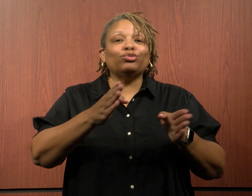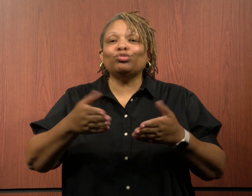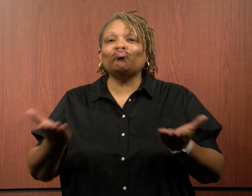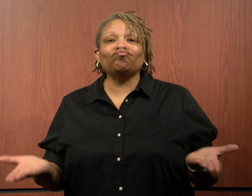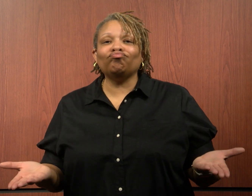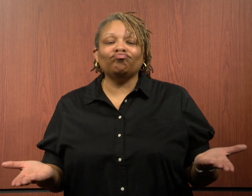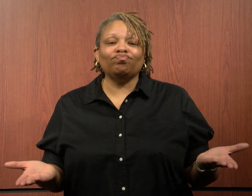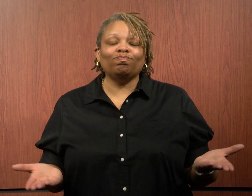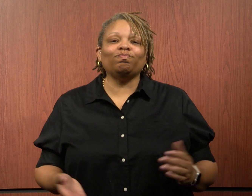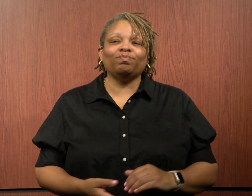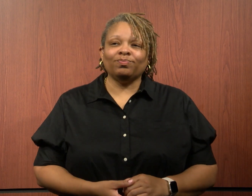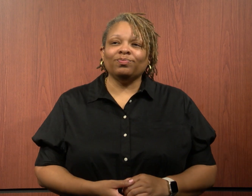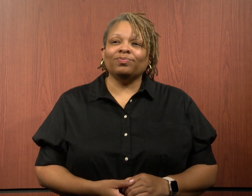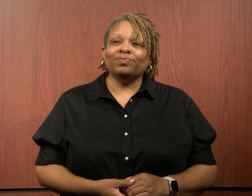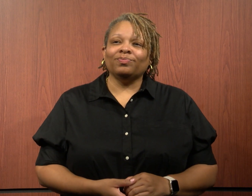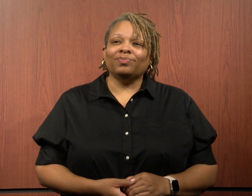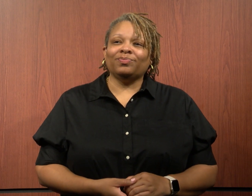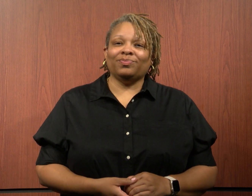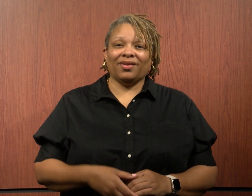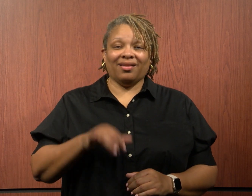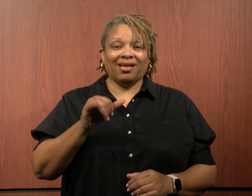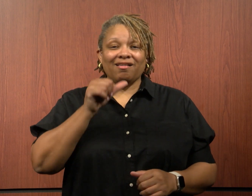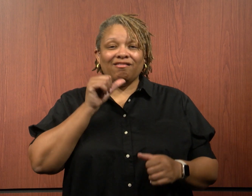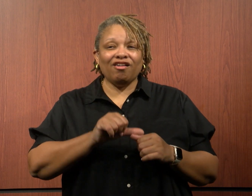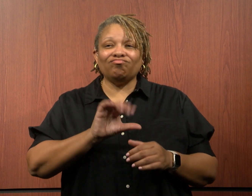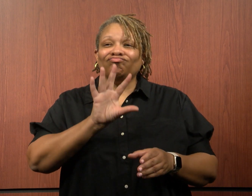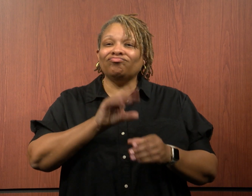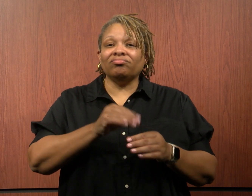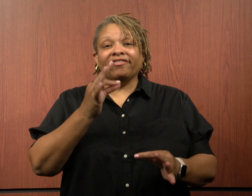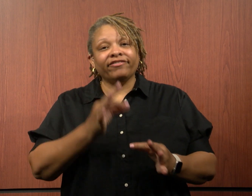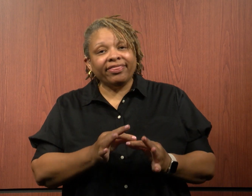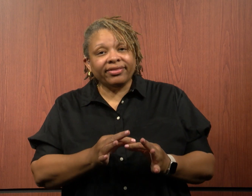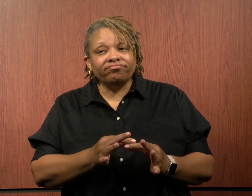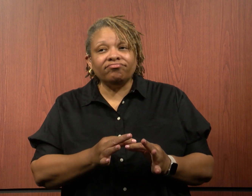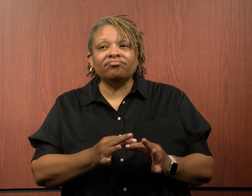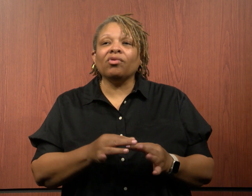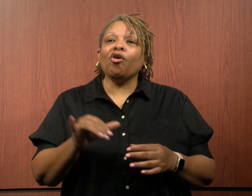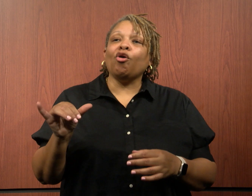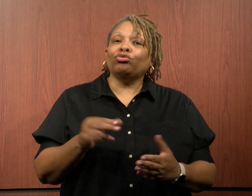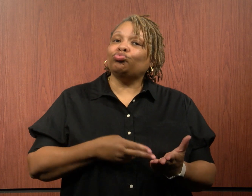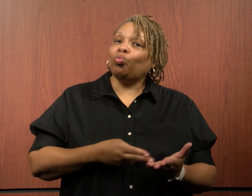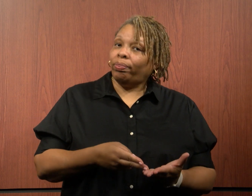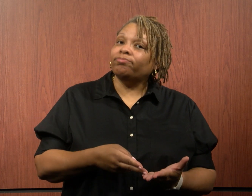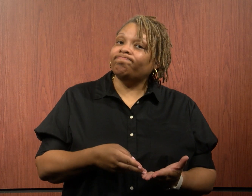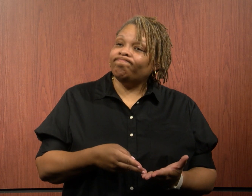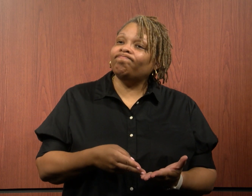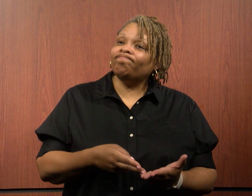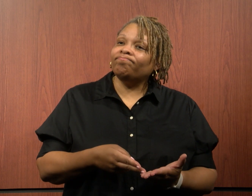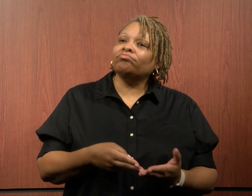the church in faith and guaranteed an authoritative, consistent body of truth for